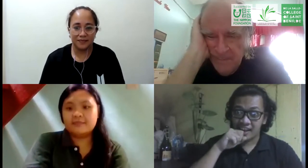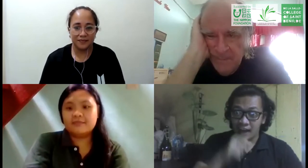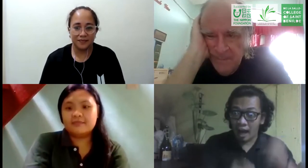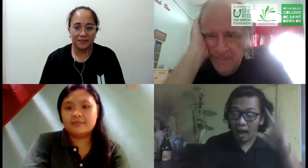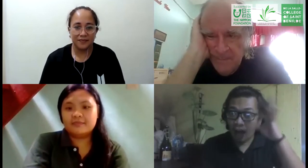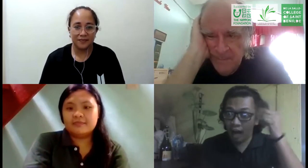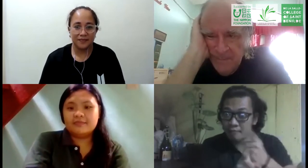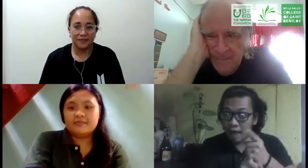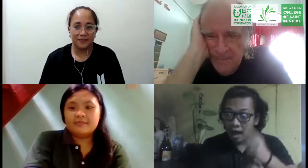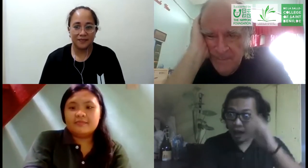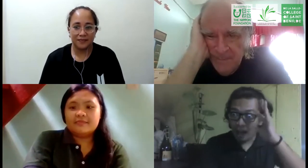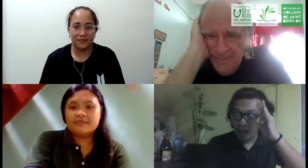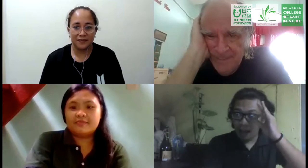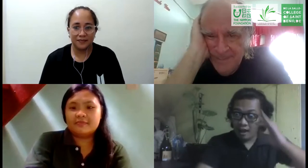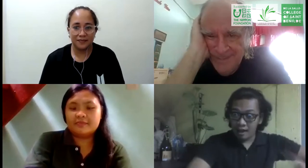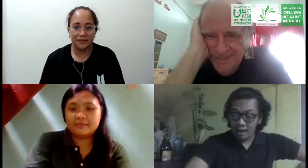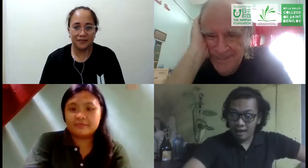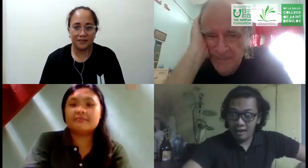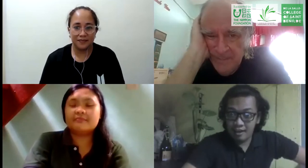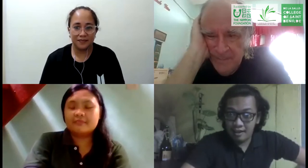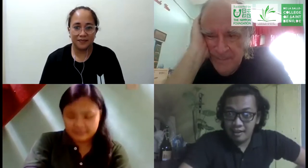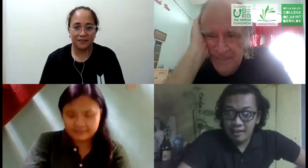Shaq? Or Jasmine, am I correct?